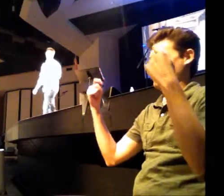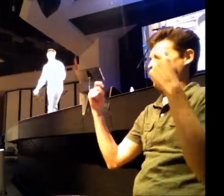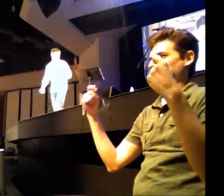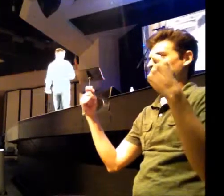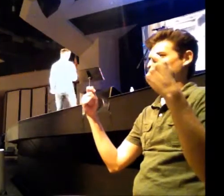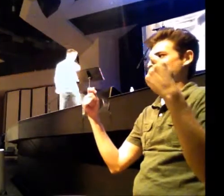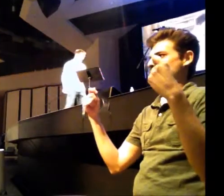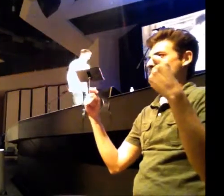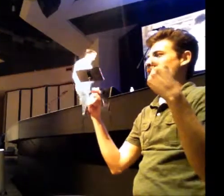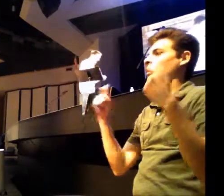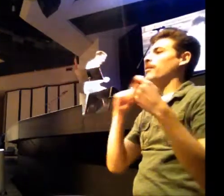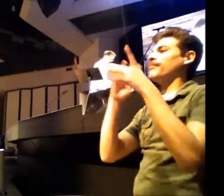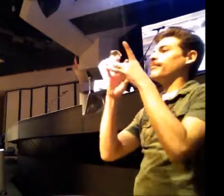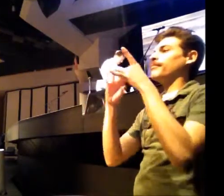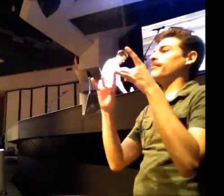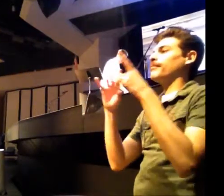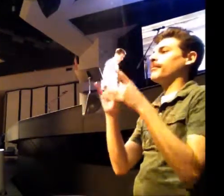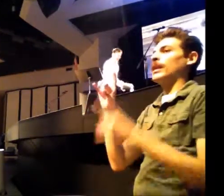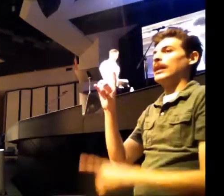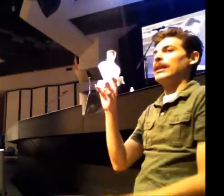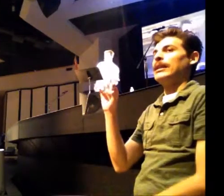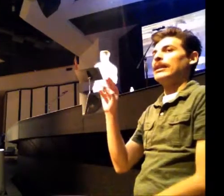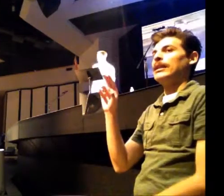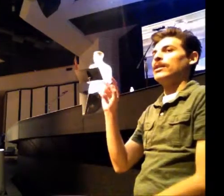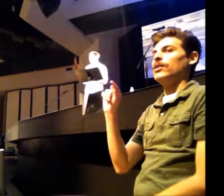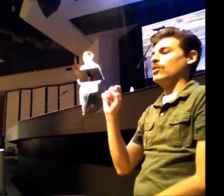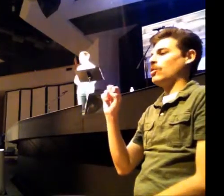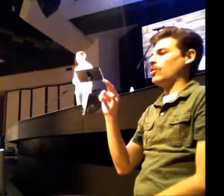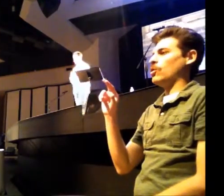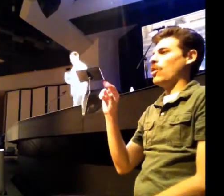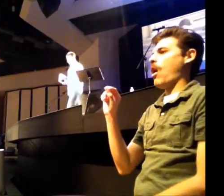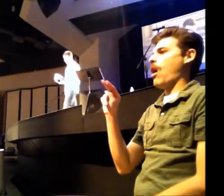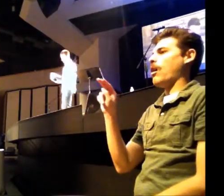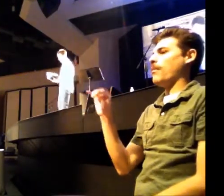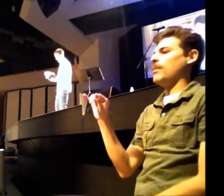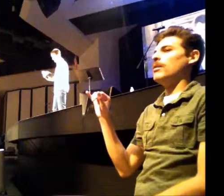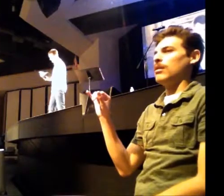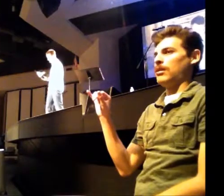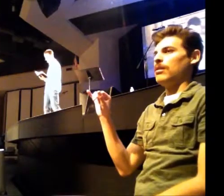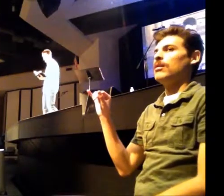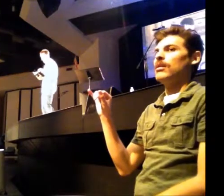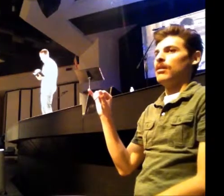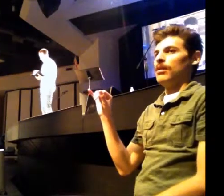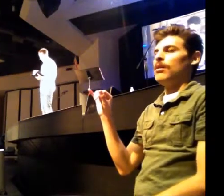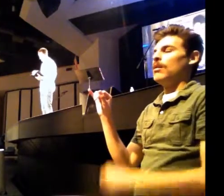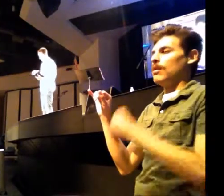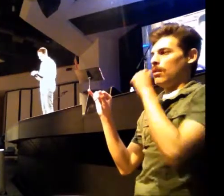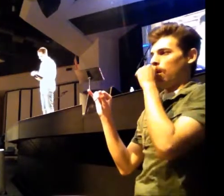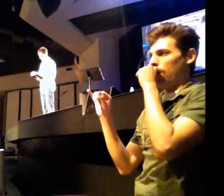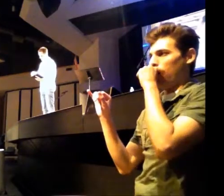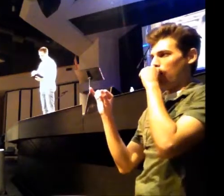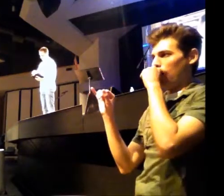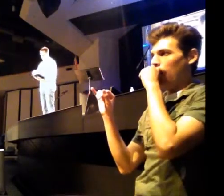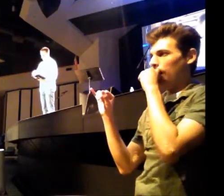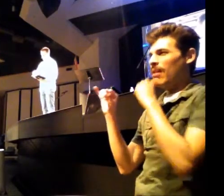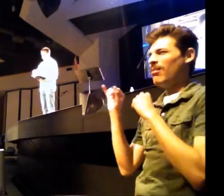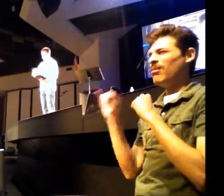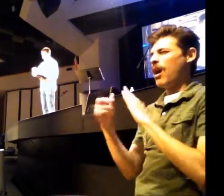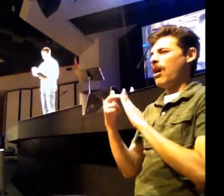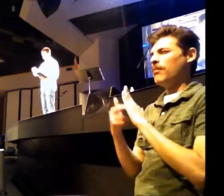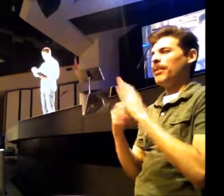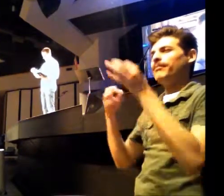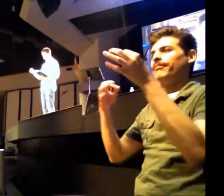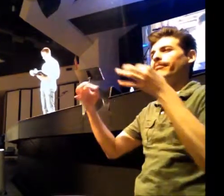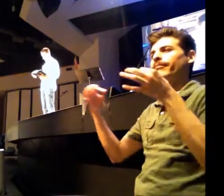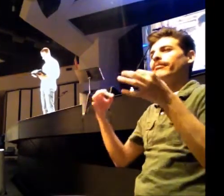quotes Deuteronomy chapter 16, verse 3, which is also talking about the Feast of Unleavened Bread and how to go about celebrating. And what he